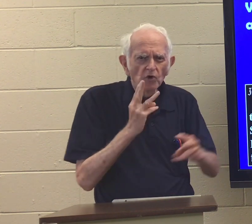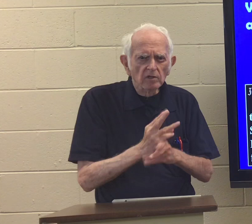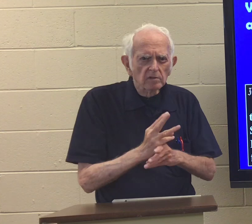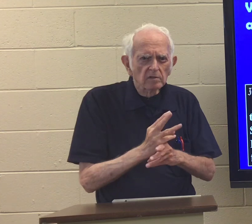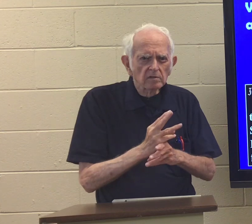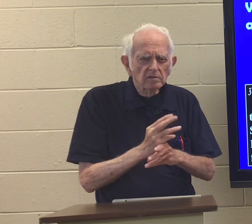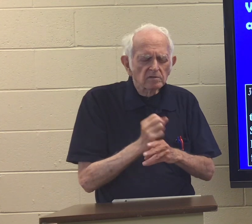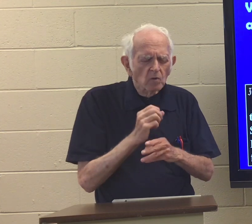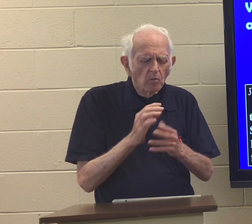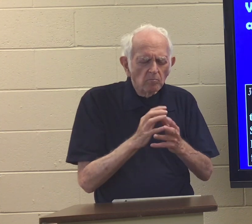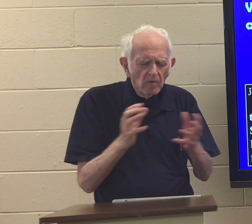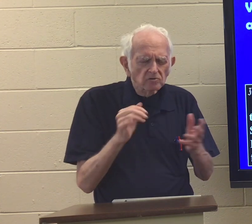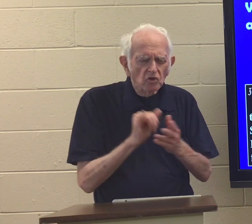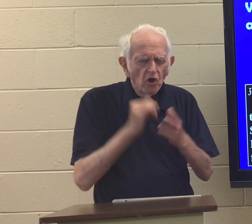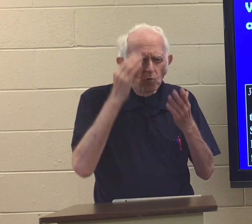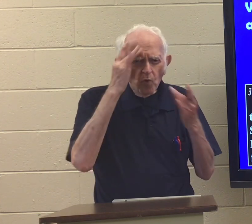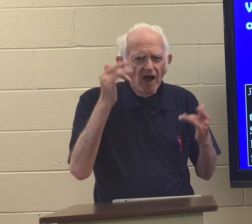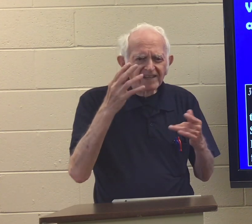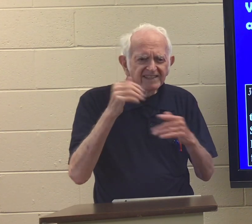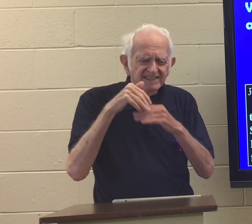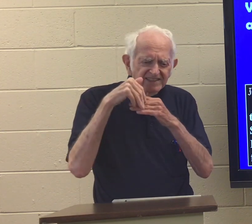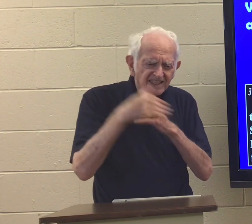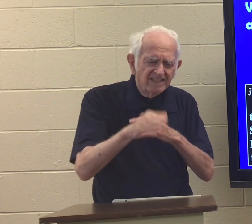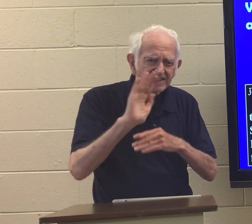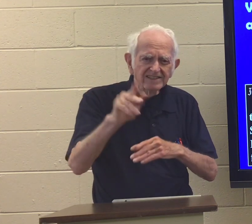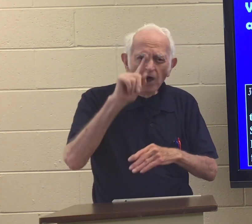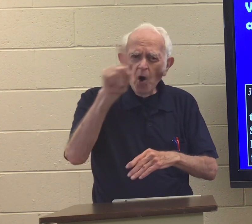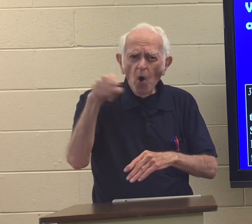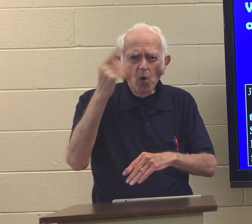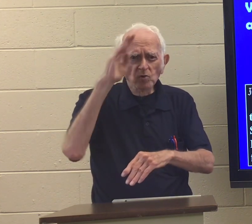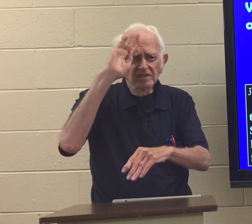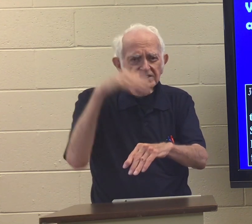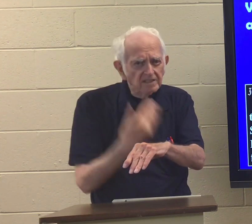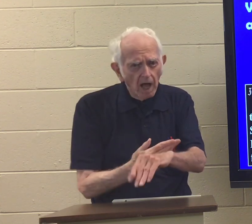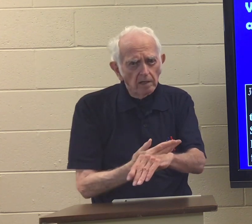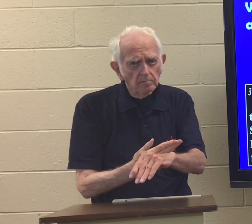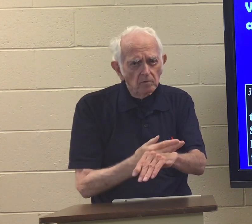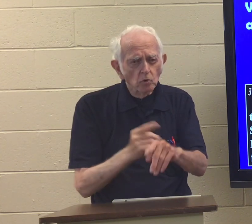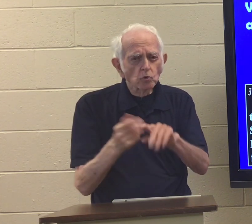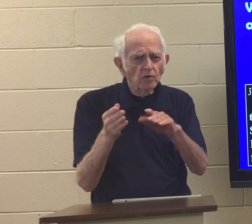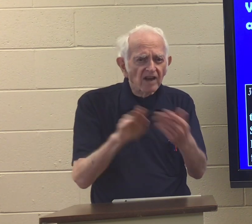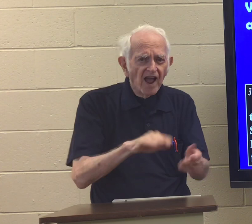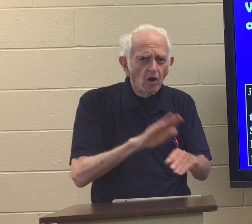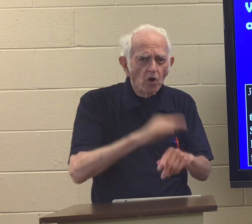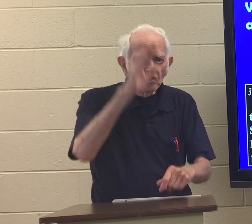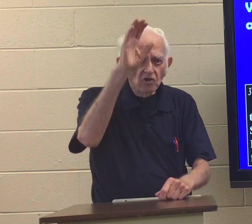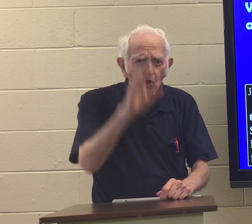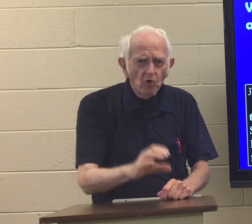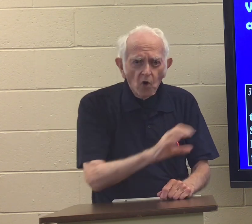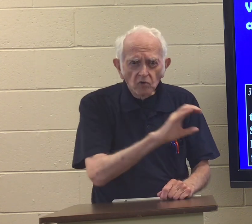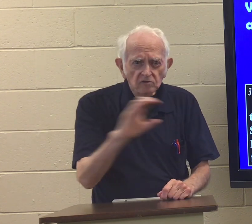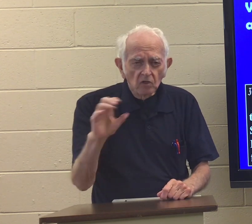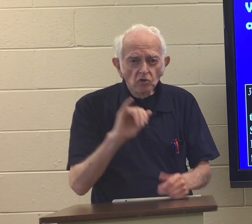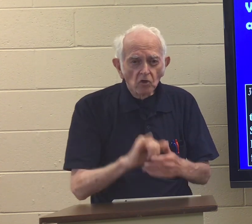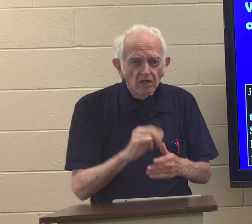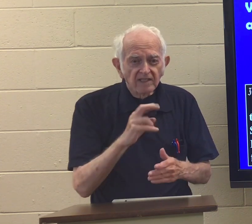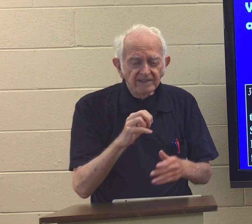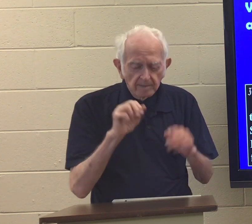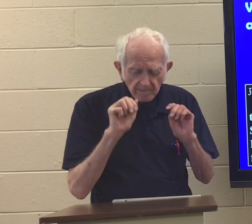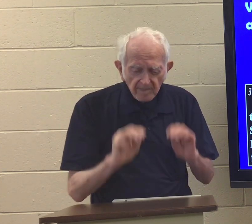the world. So much that that's why he sent his only son to die on the cross, that